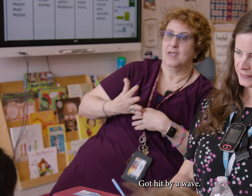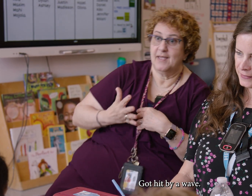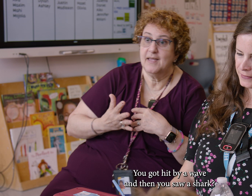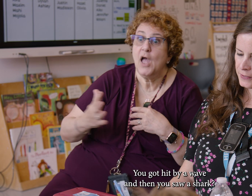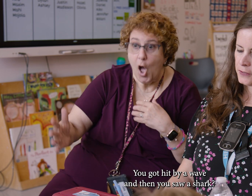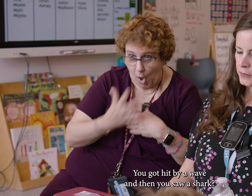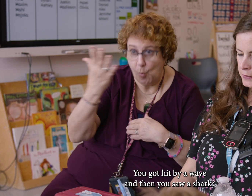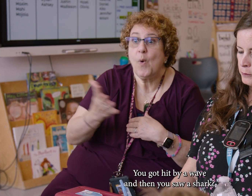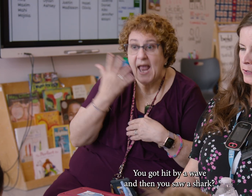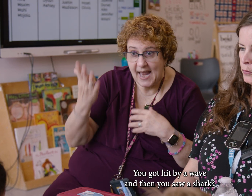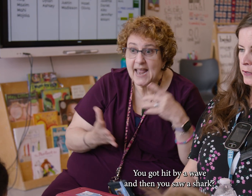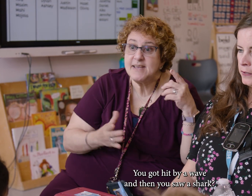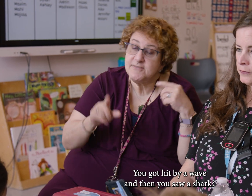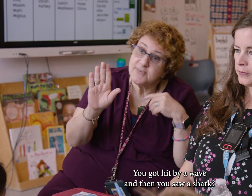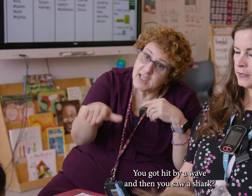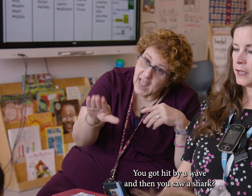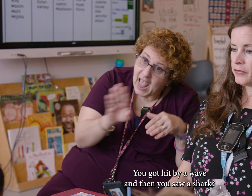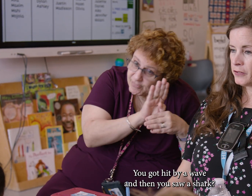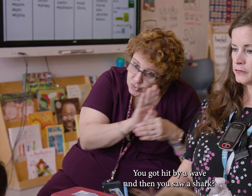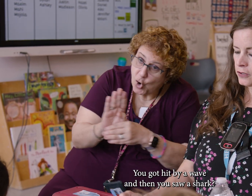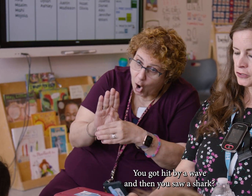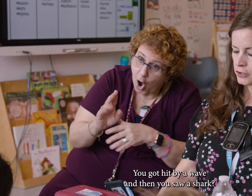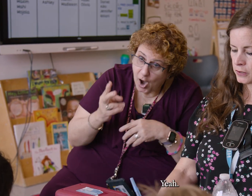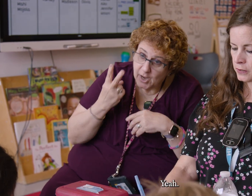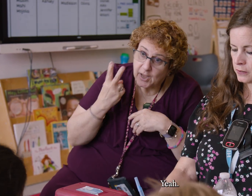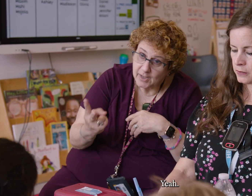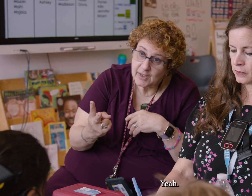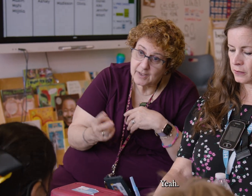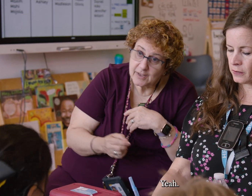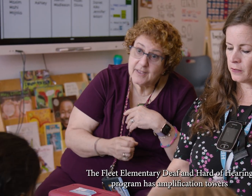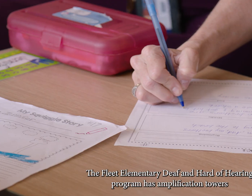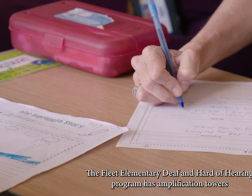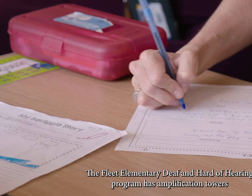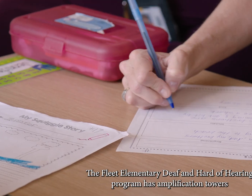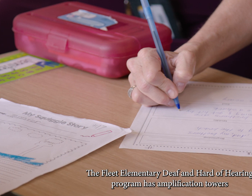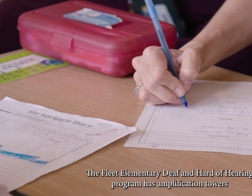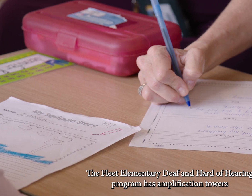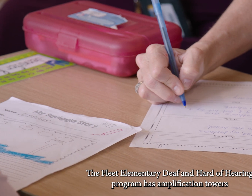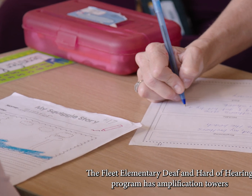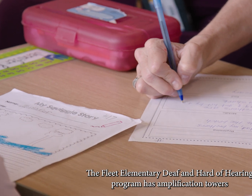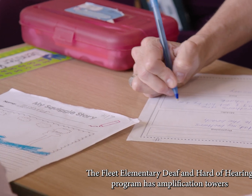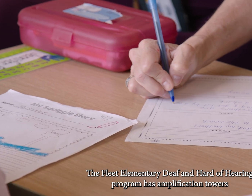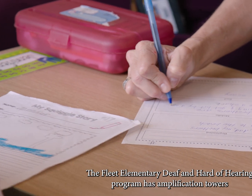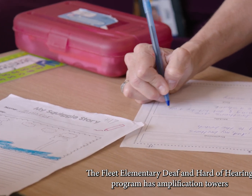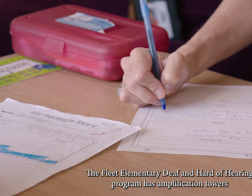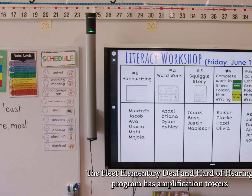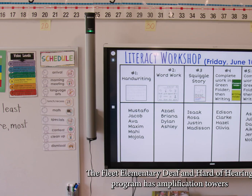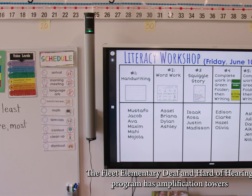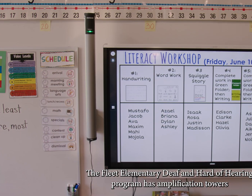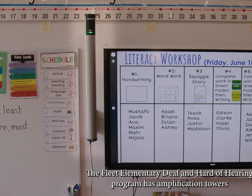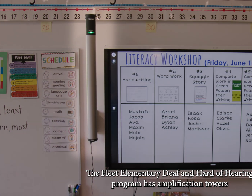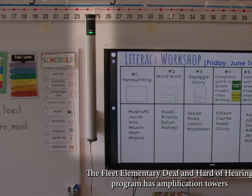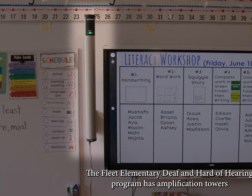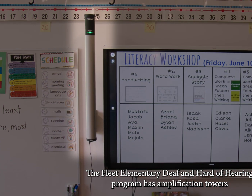Wave. You got hit by a wave and then you saw a shark? Yeah. The Fleet Elementary Deaf and Hard of Hearing program